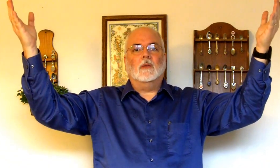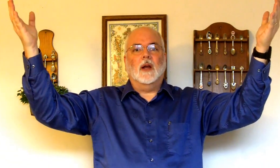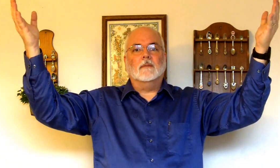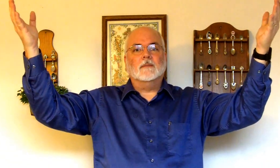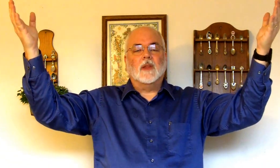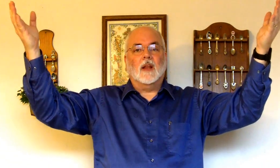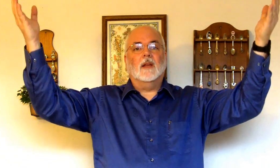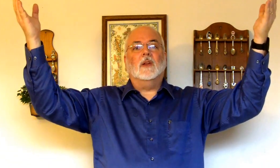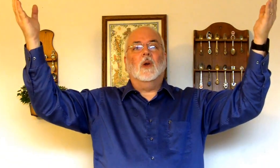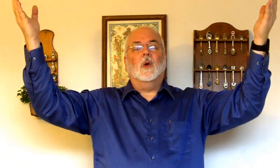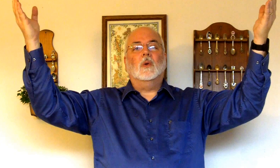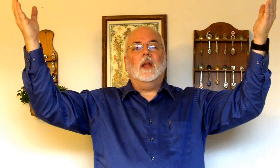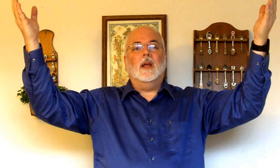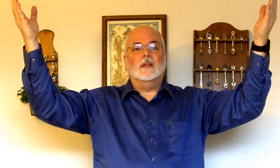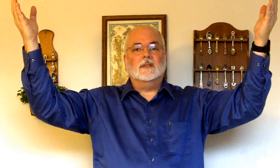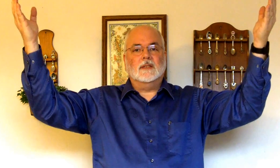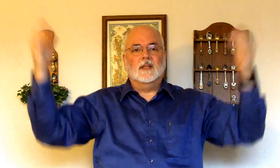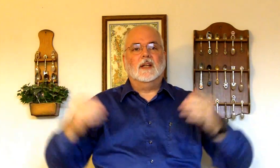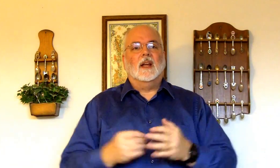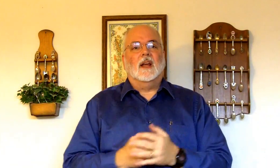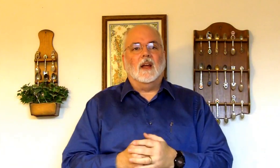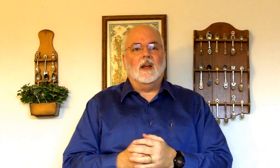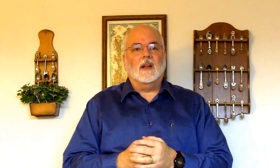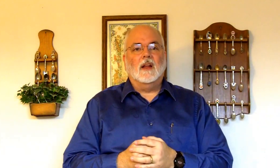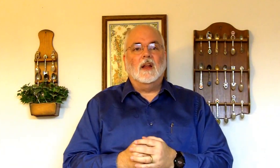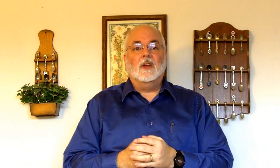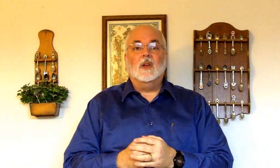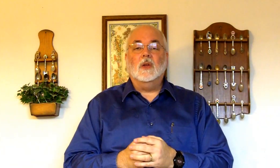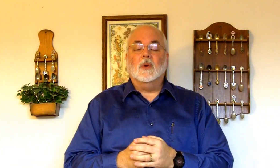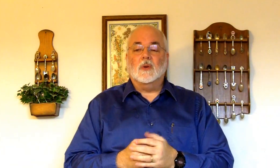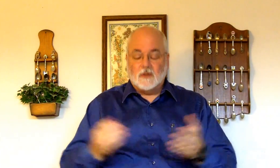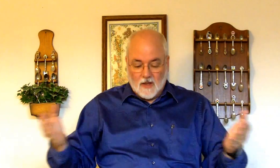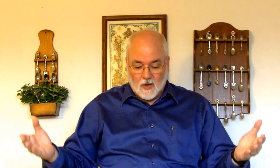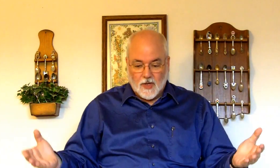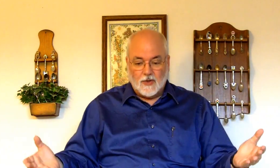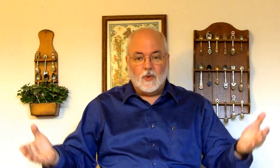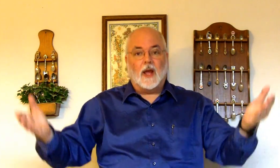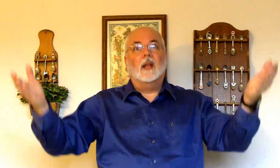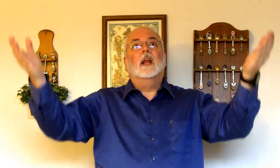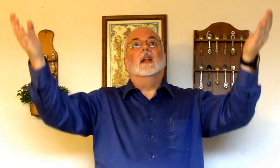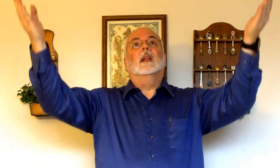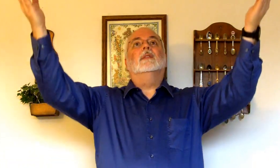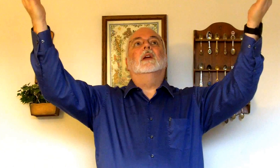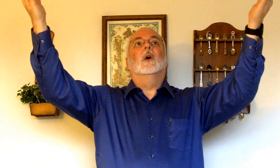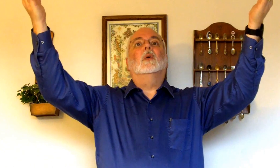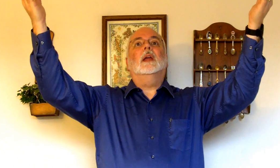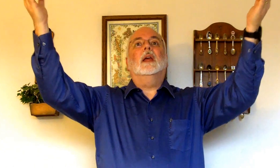right? Lifting holy hands to you. So just do that. Lifting holy